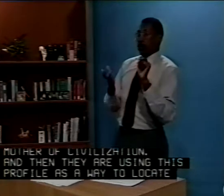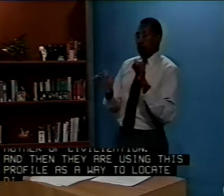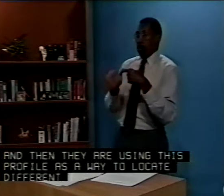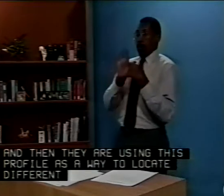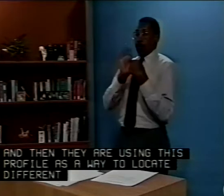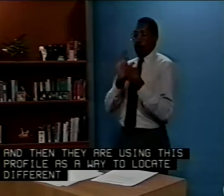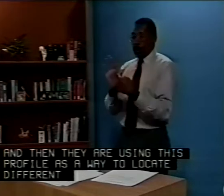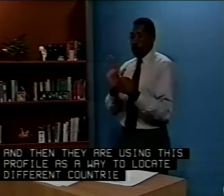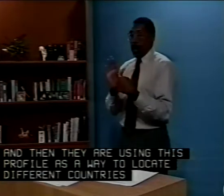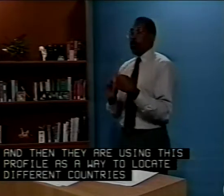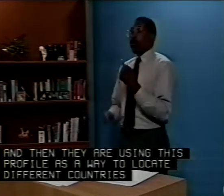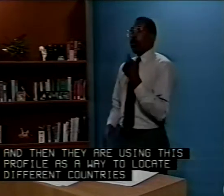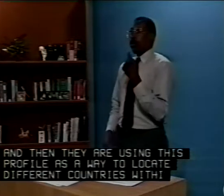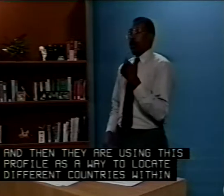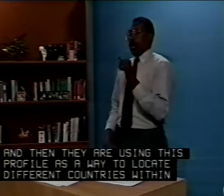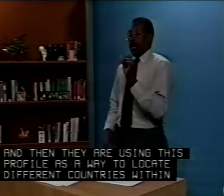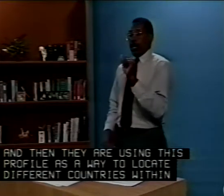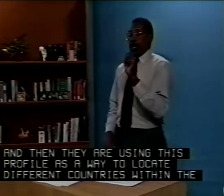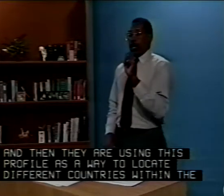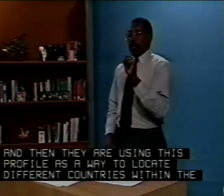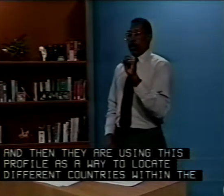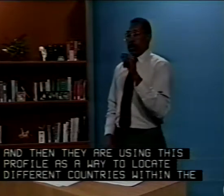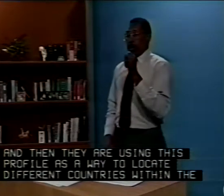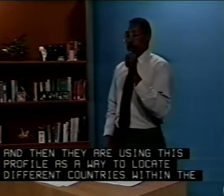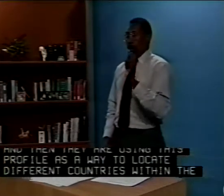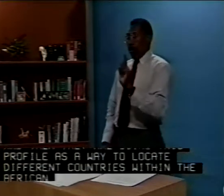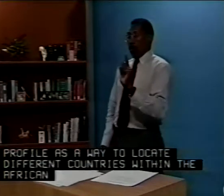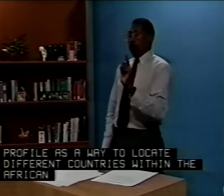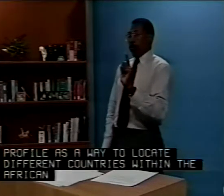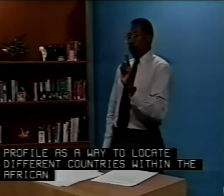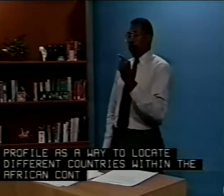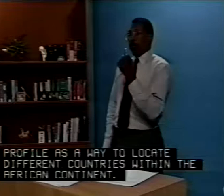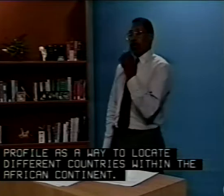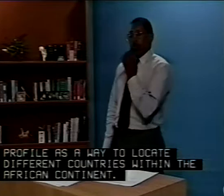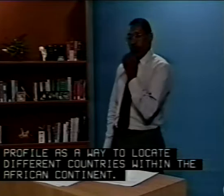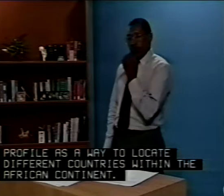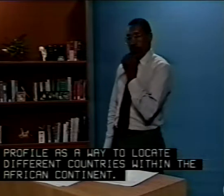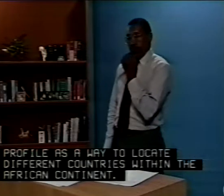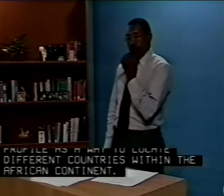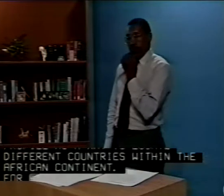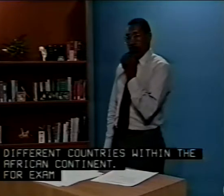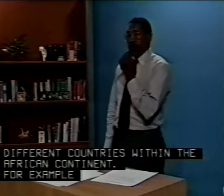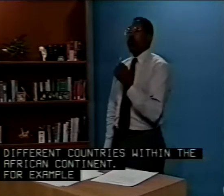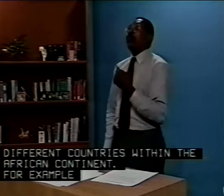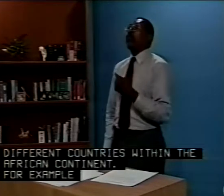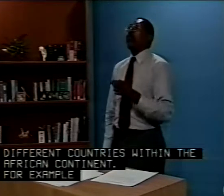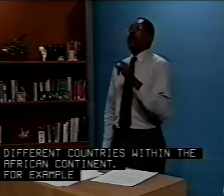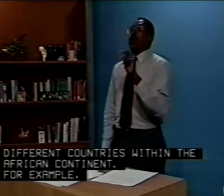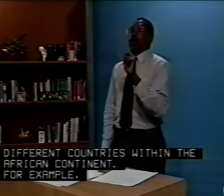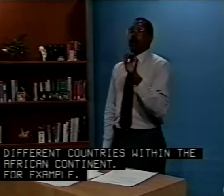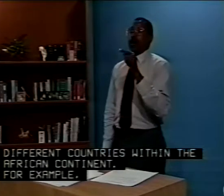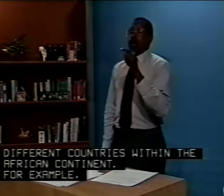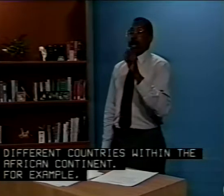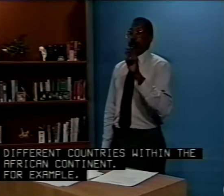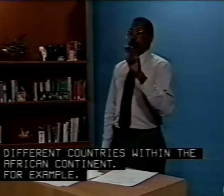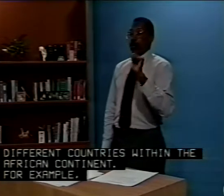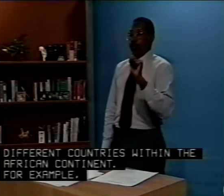African continent. For example, Senegal is pinpointed at the upper lip,